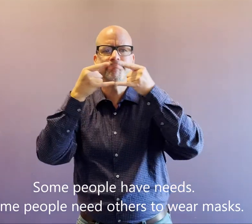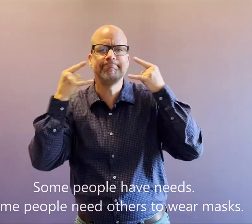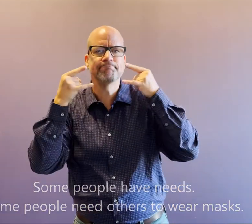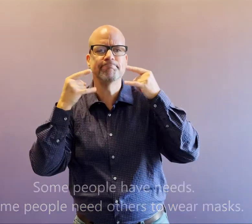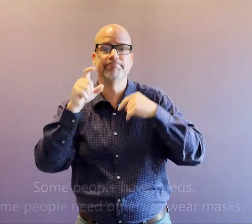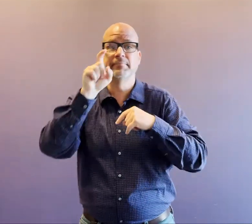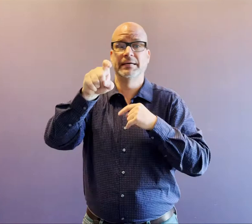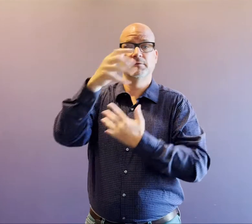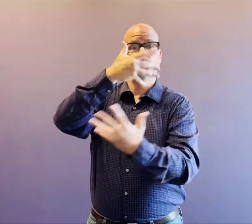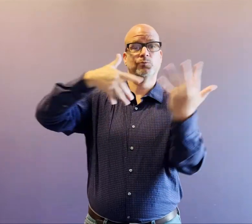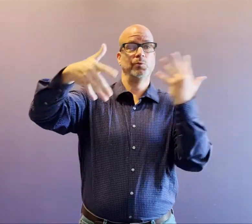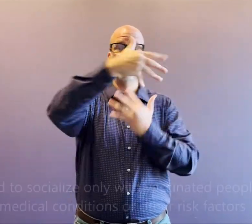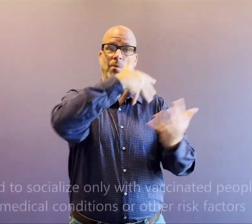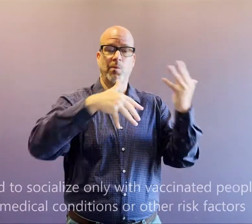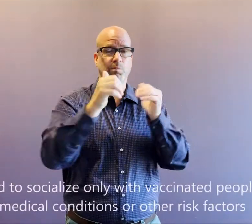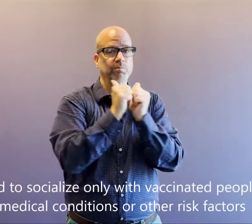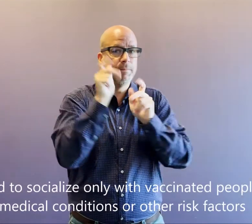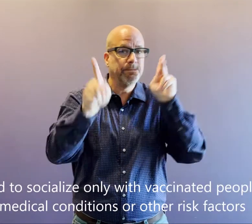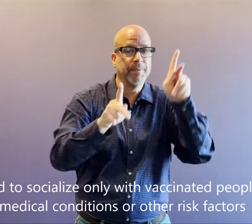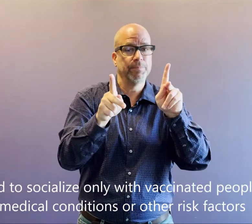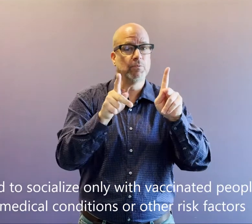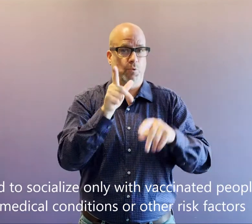Some people need others to wear masks.